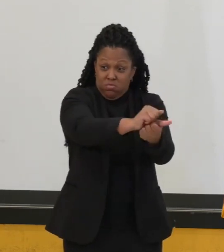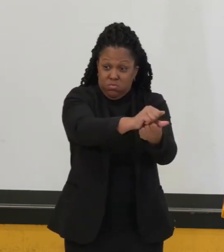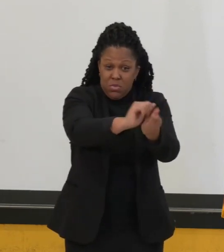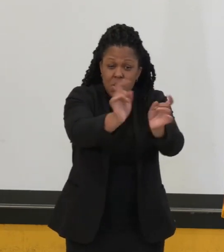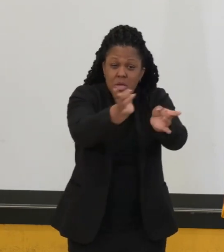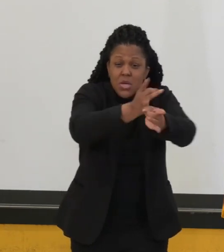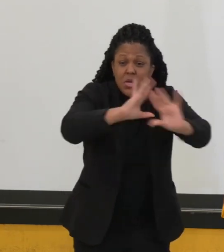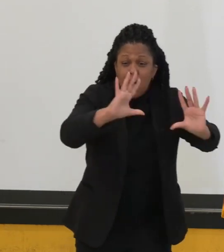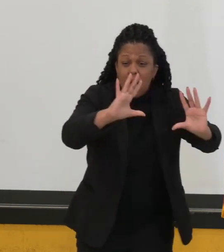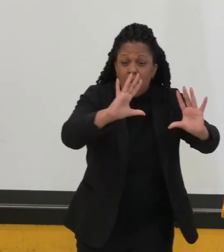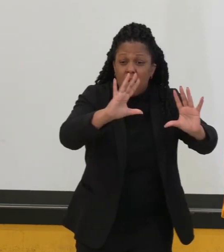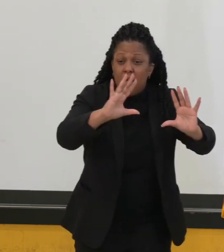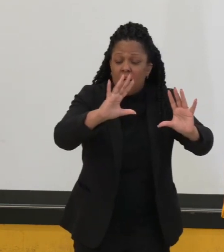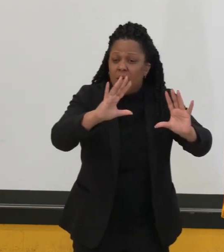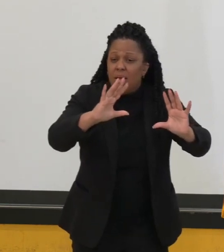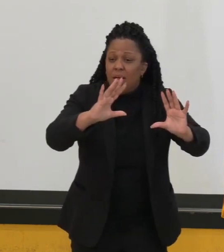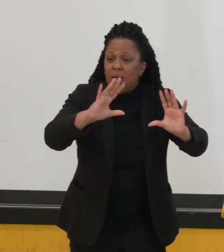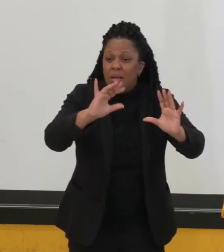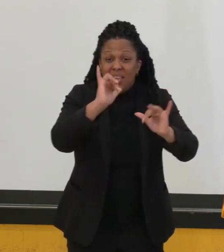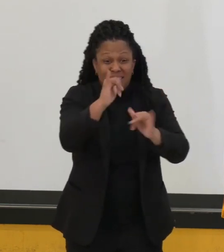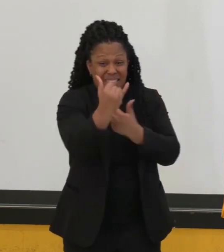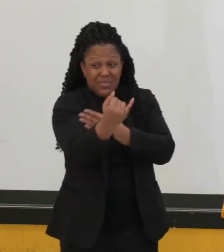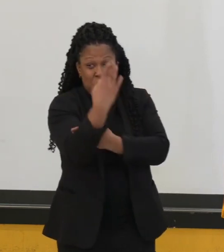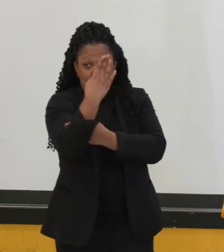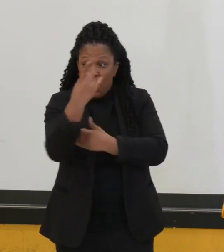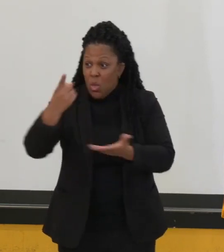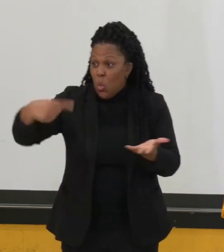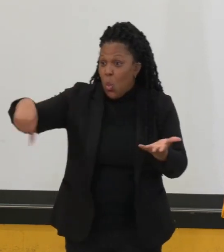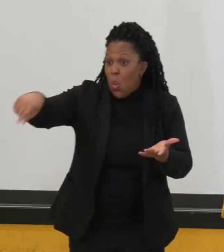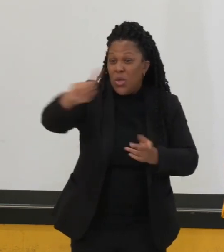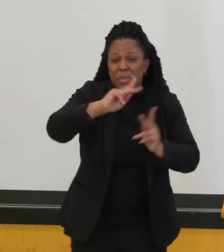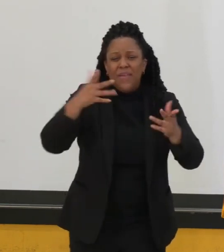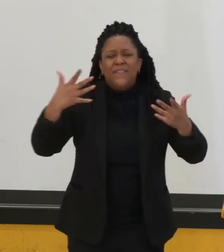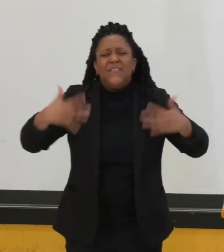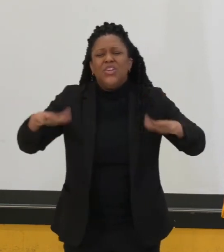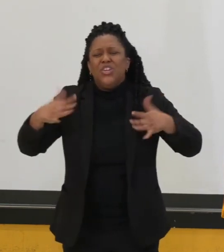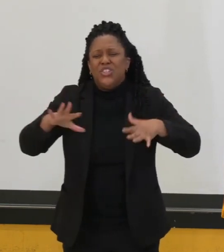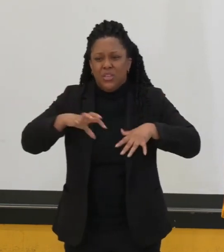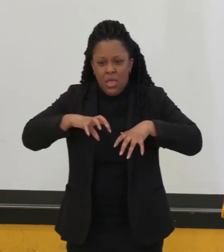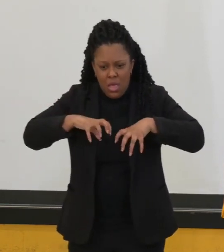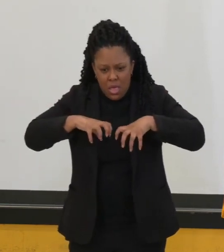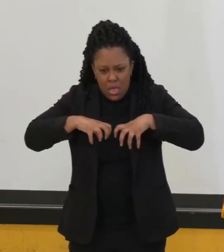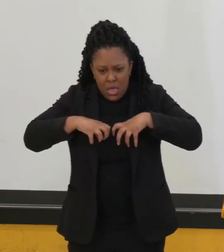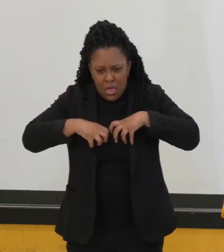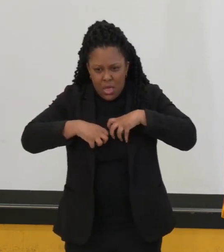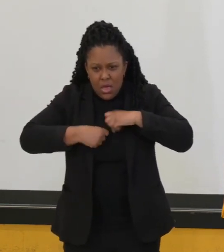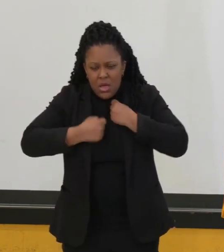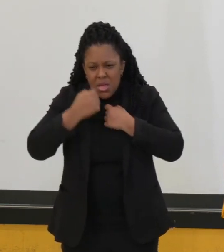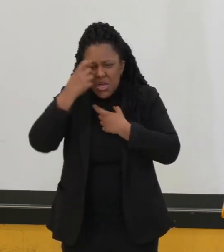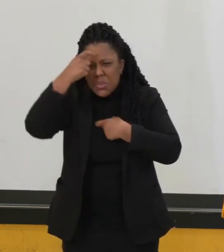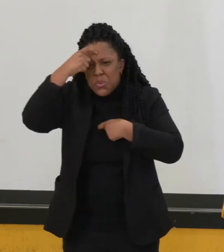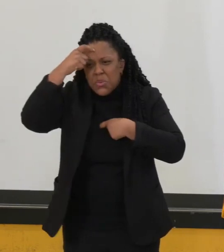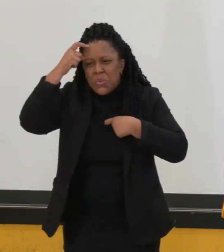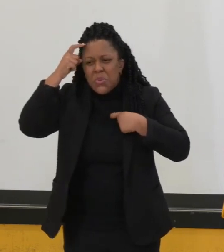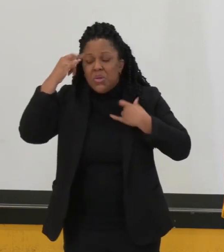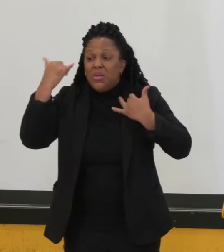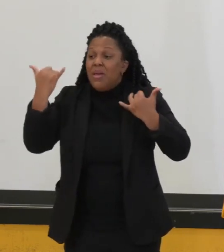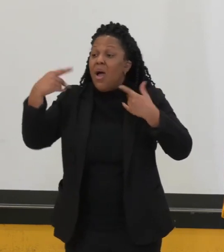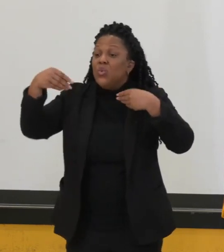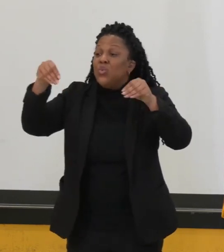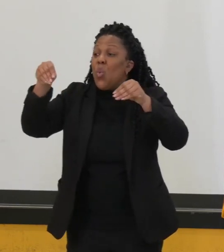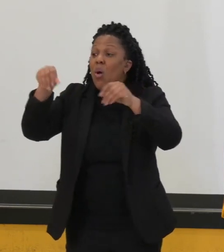same neighborhoods who woke up this morning with our hearts so, so heavy, will help to build a better future.